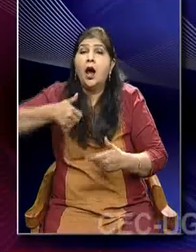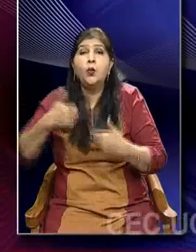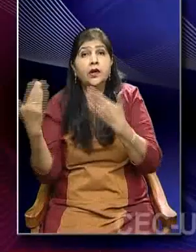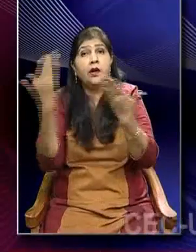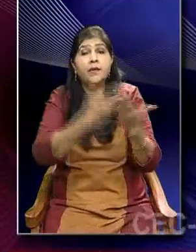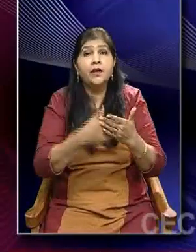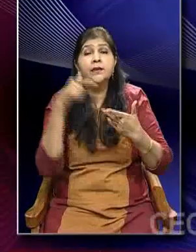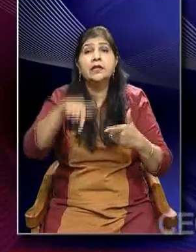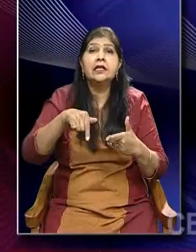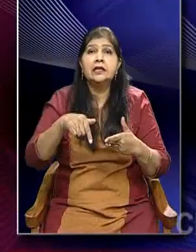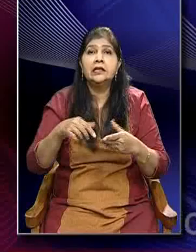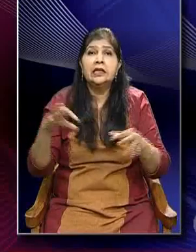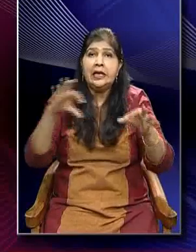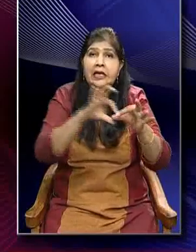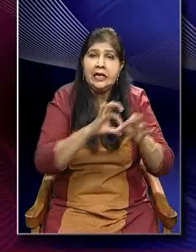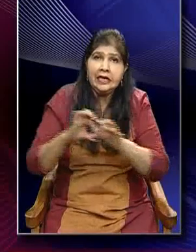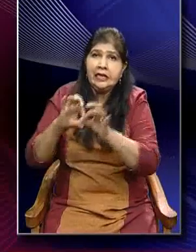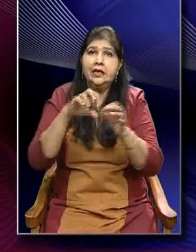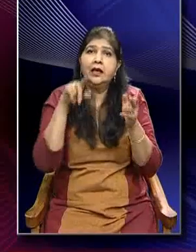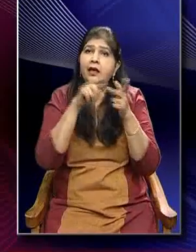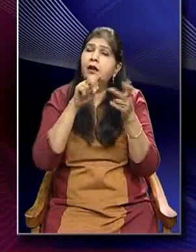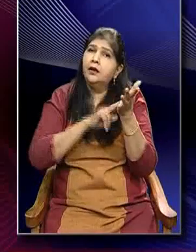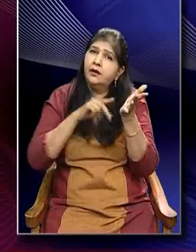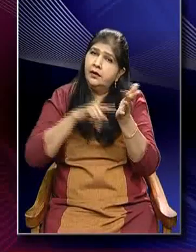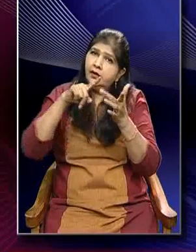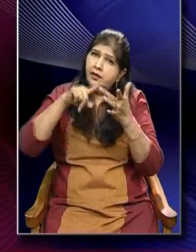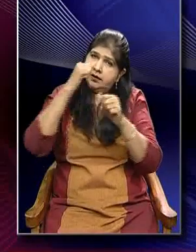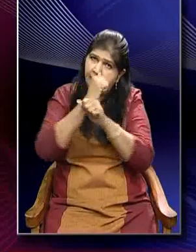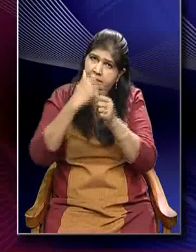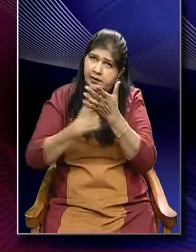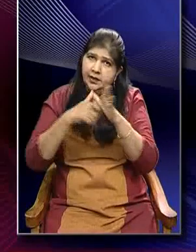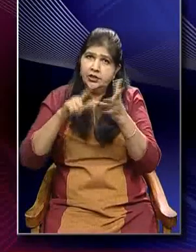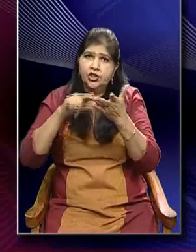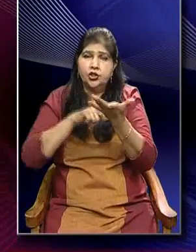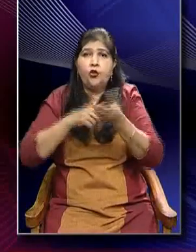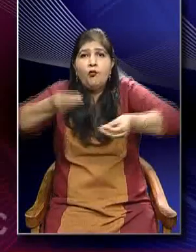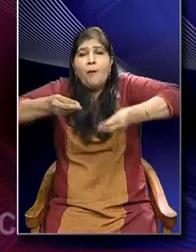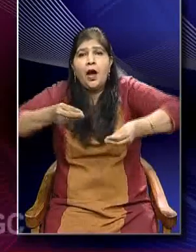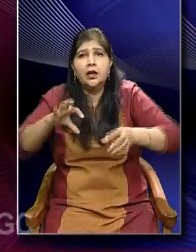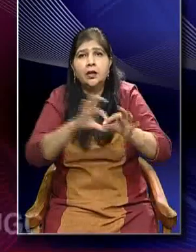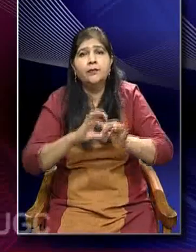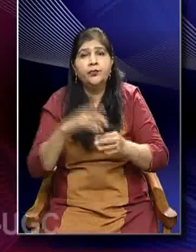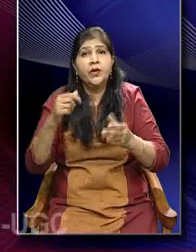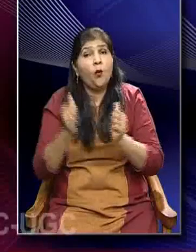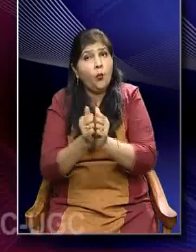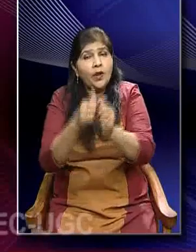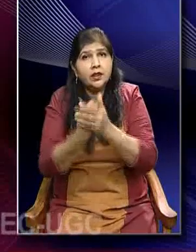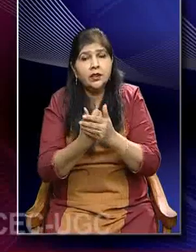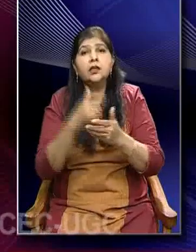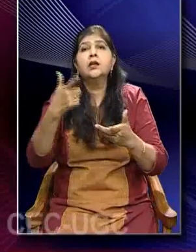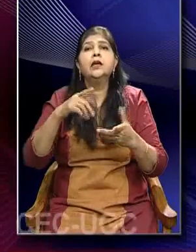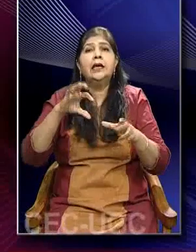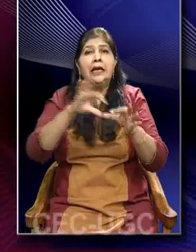is integration of markets. Now, with